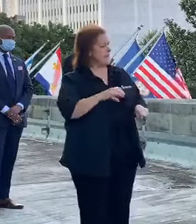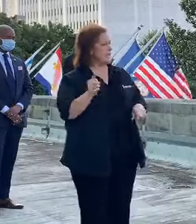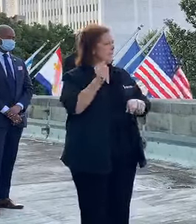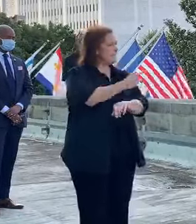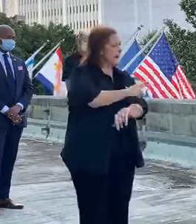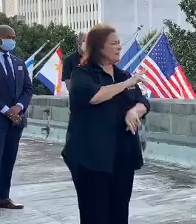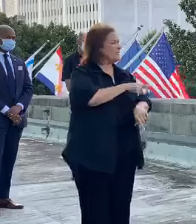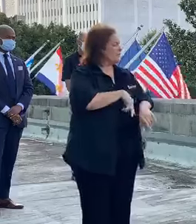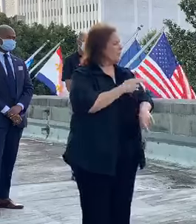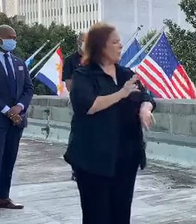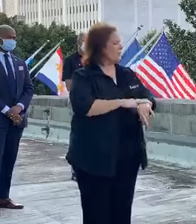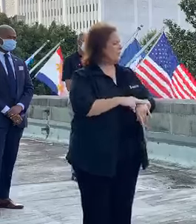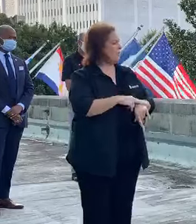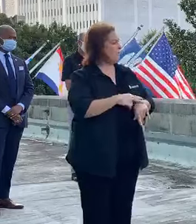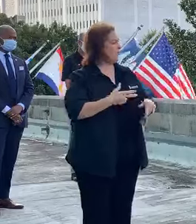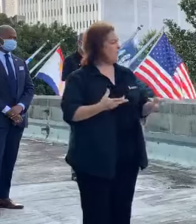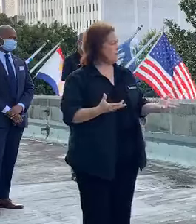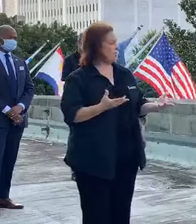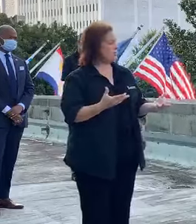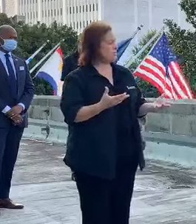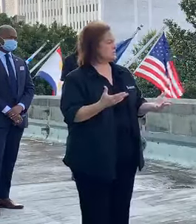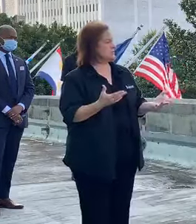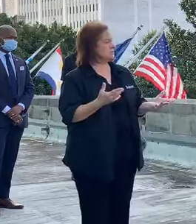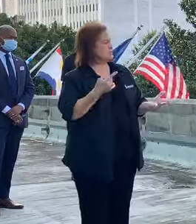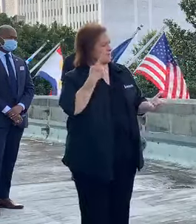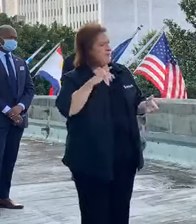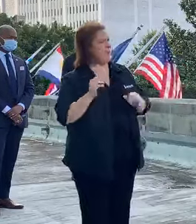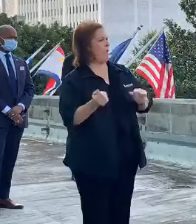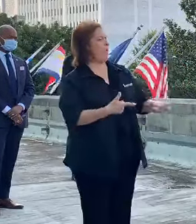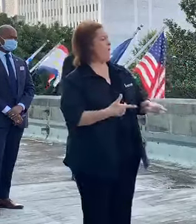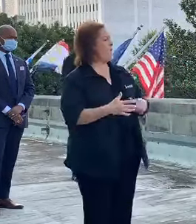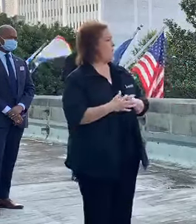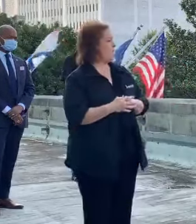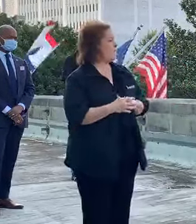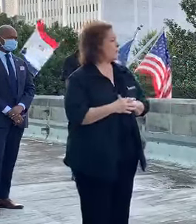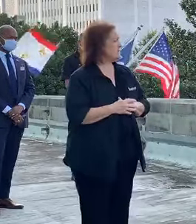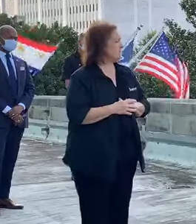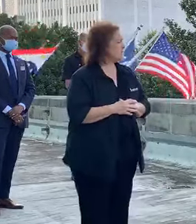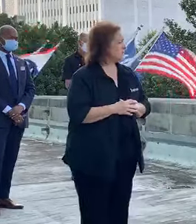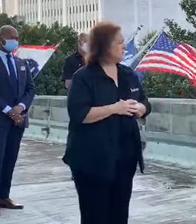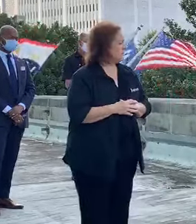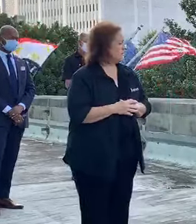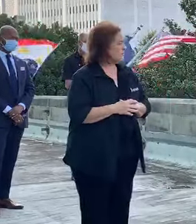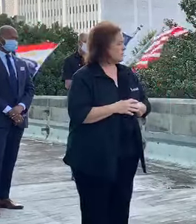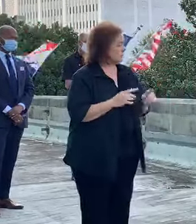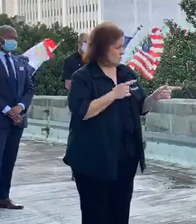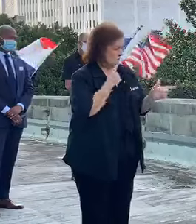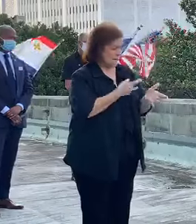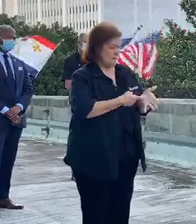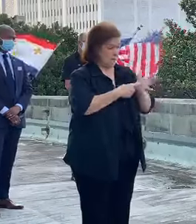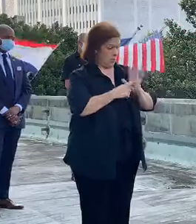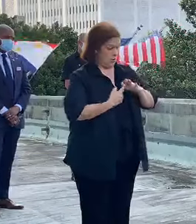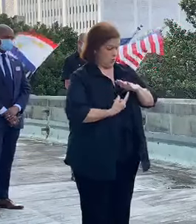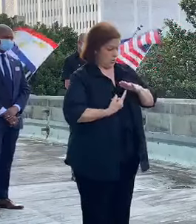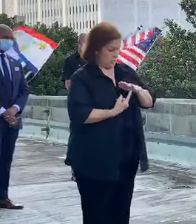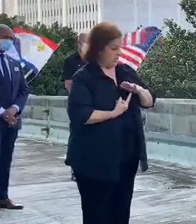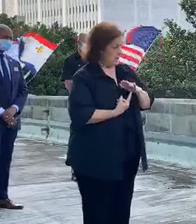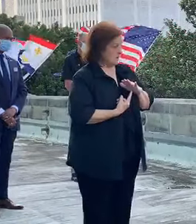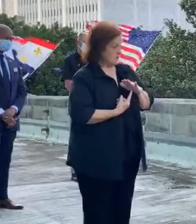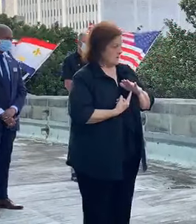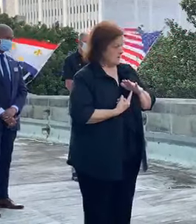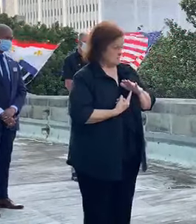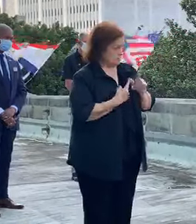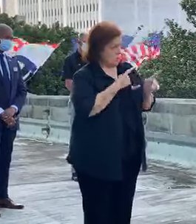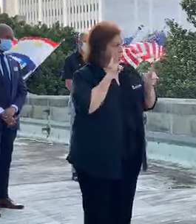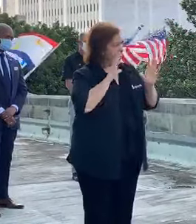this economy for our residents and for our visitors. And so on the mandated quarantine, I mean, I'm sure you're just